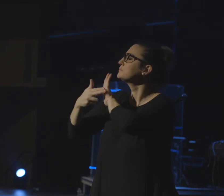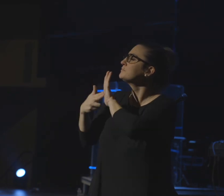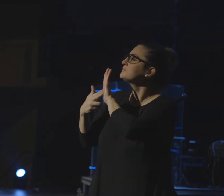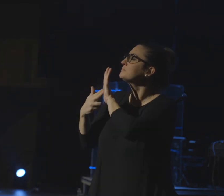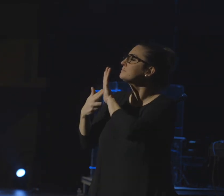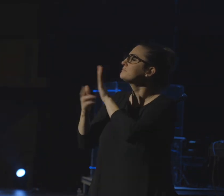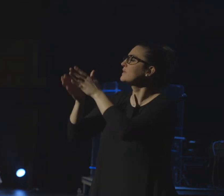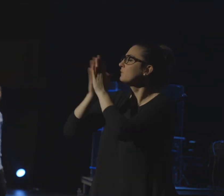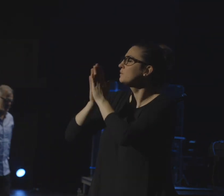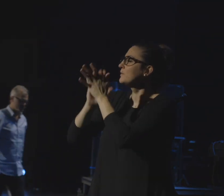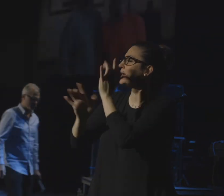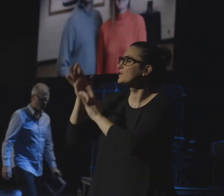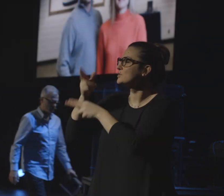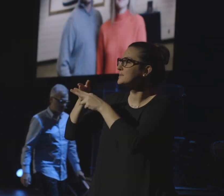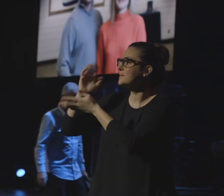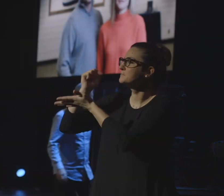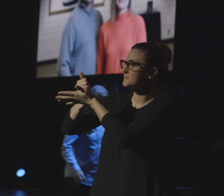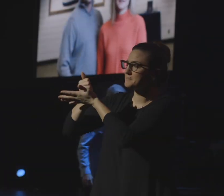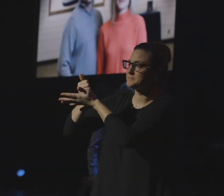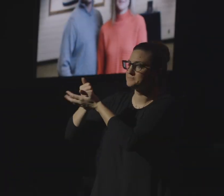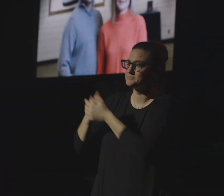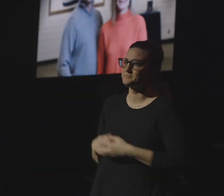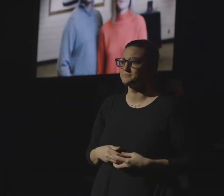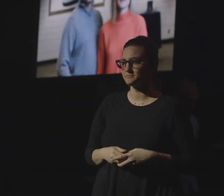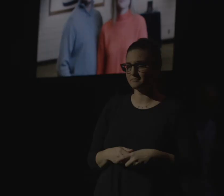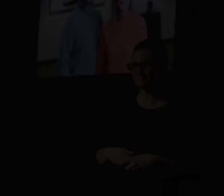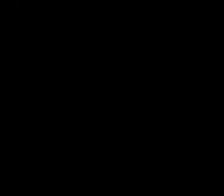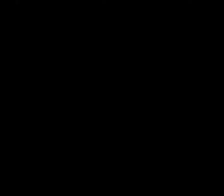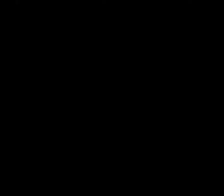Thank you, Pastor Rob, for that great message. We look forward to next week.